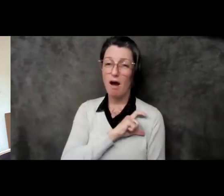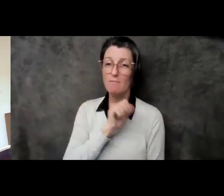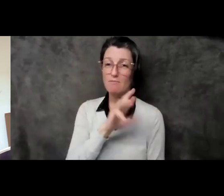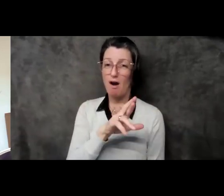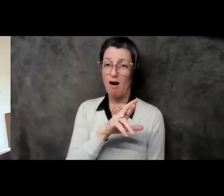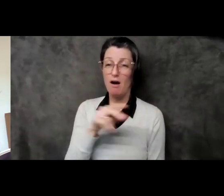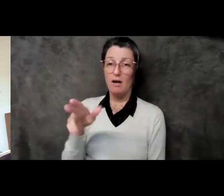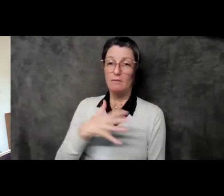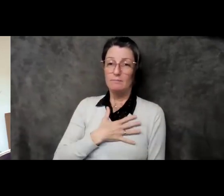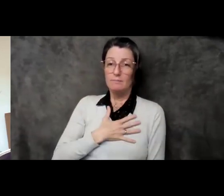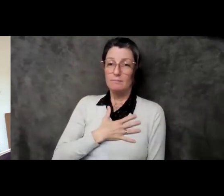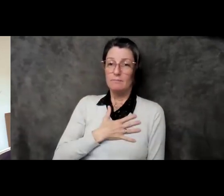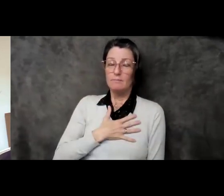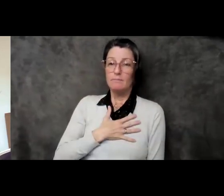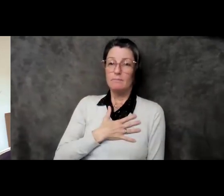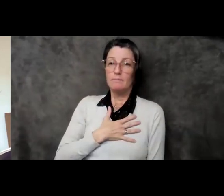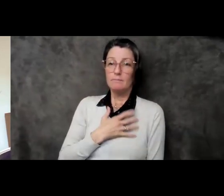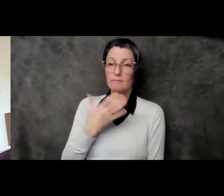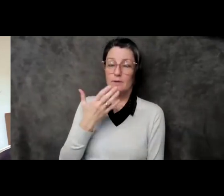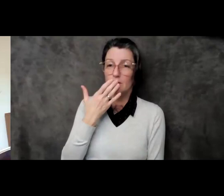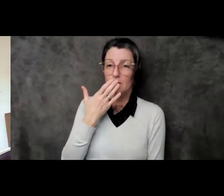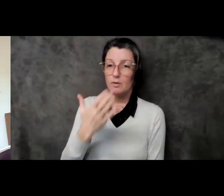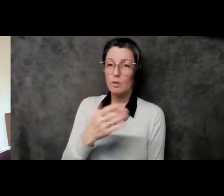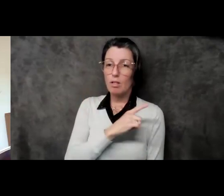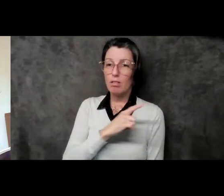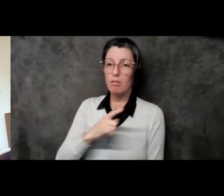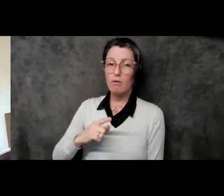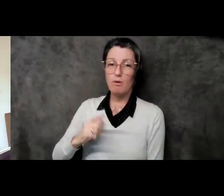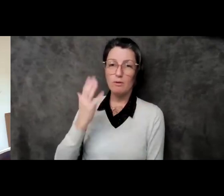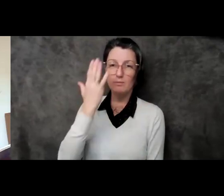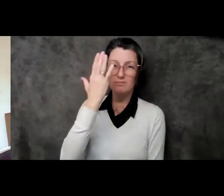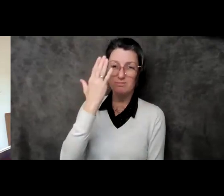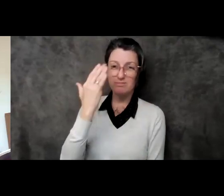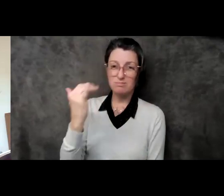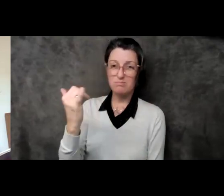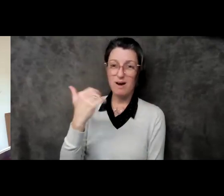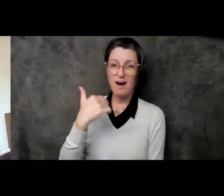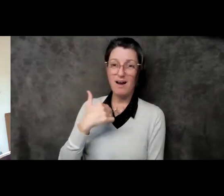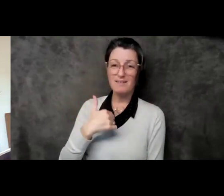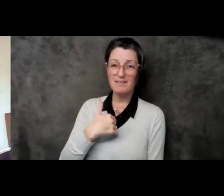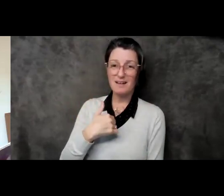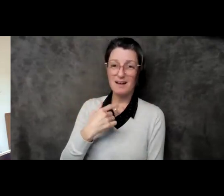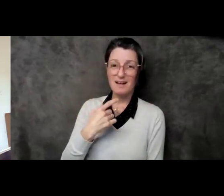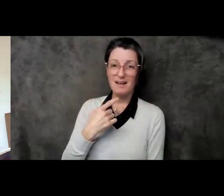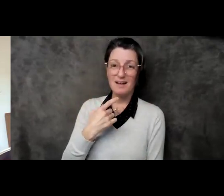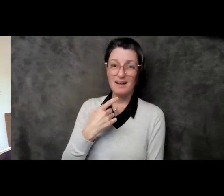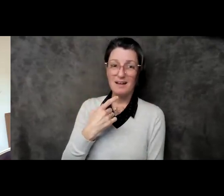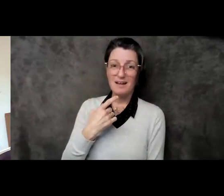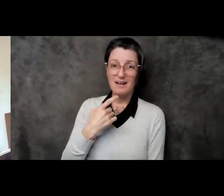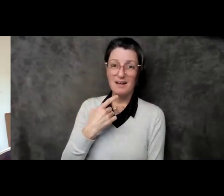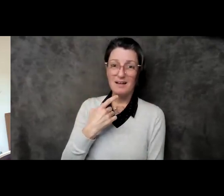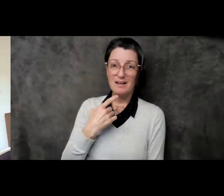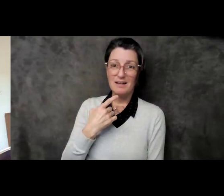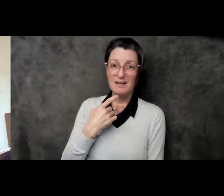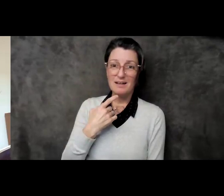only hold your heart and say, oh, good Lord, why did I ever stress the importance of